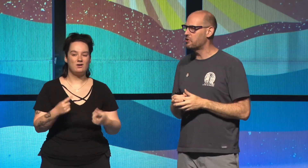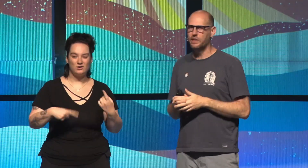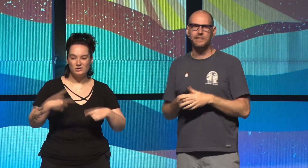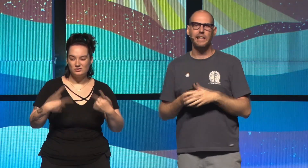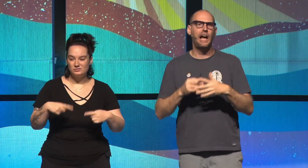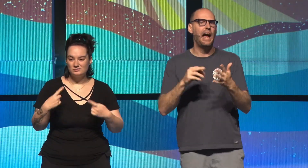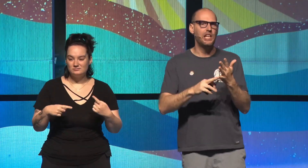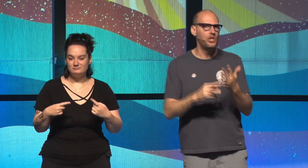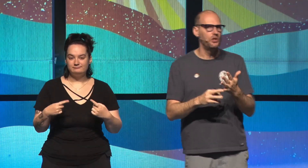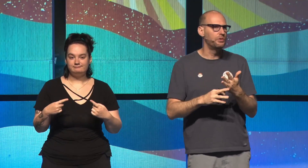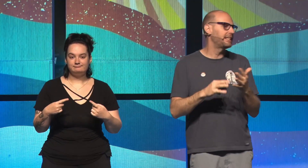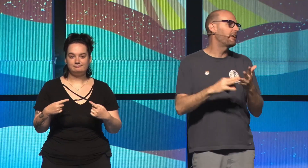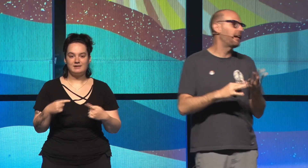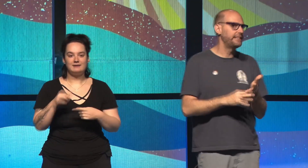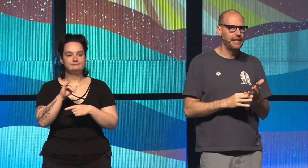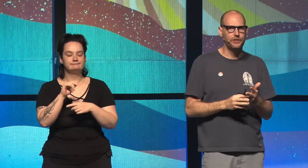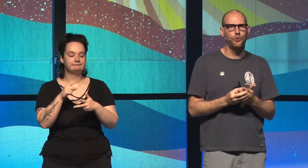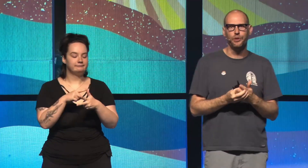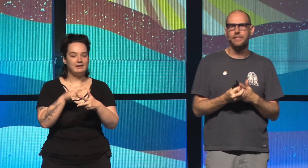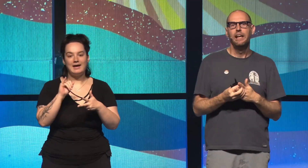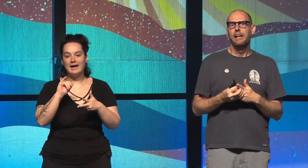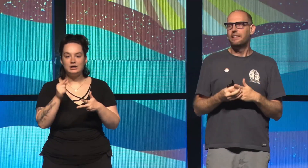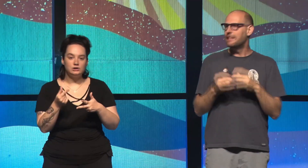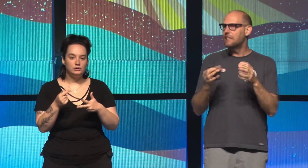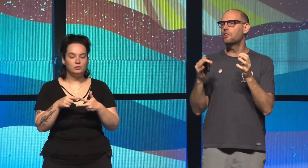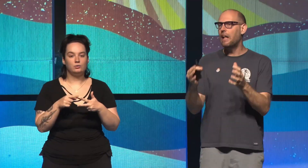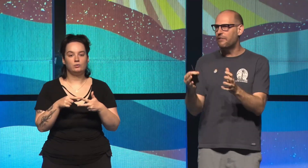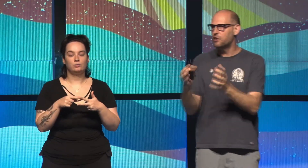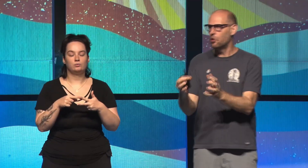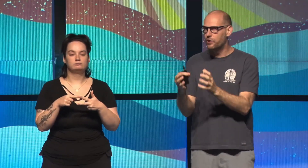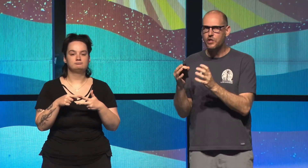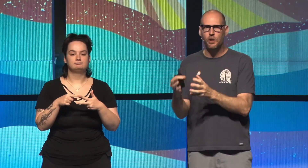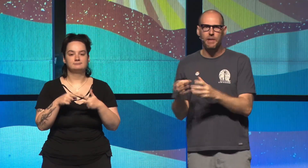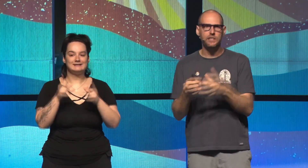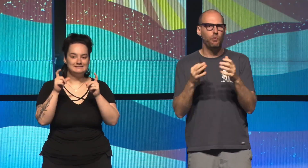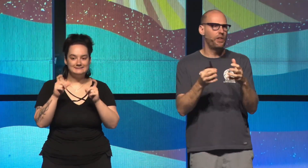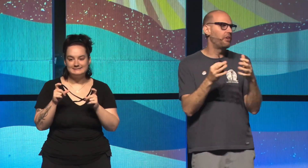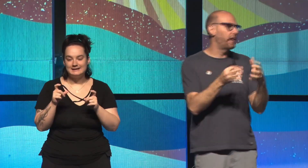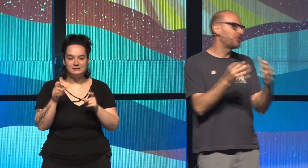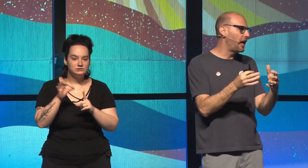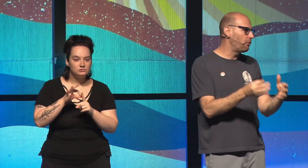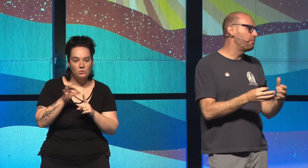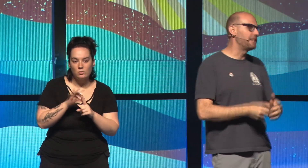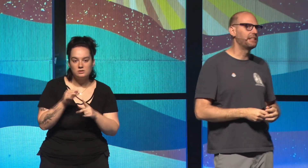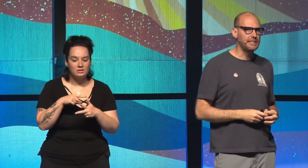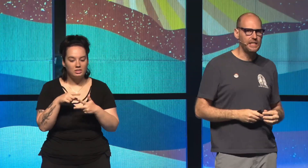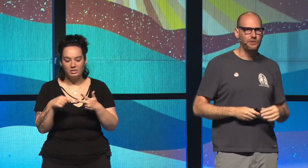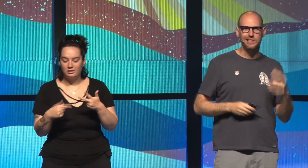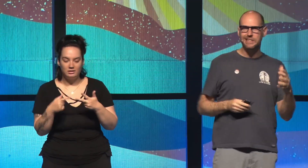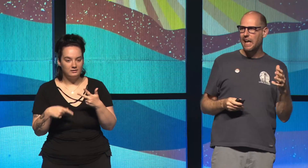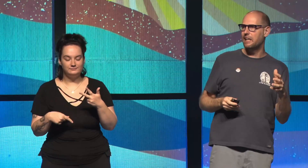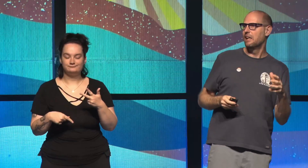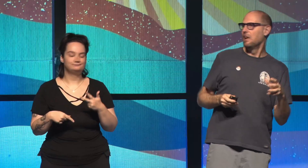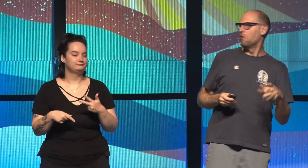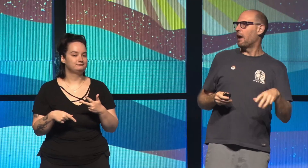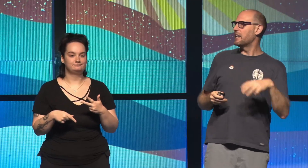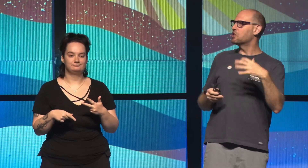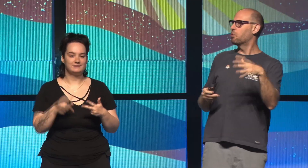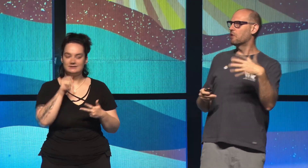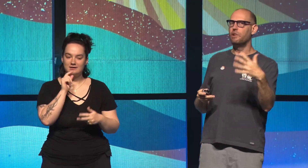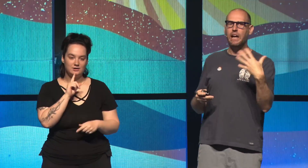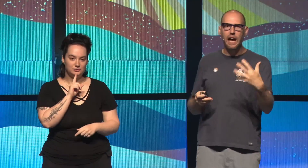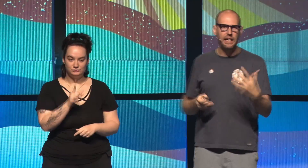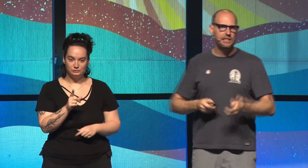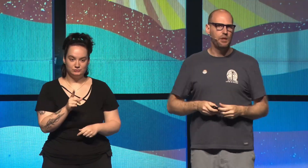traditional metrics like IQ, standardized test scores, that these are not the sole determinants of whether or not a child will be successful. Instead, right,